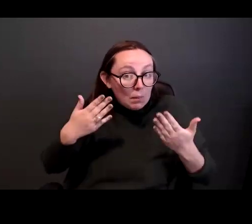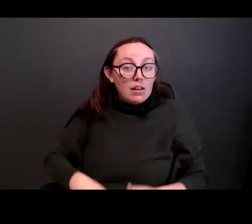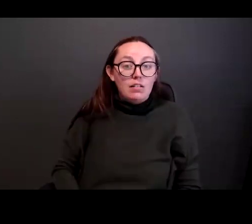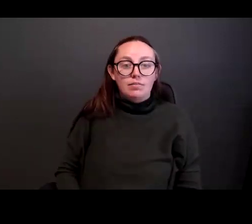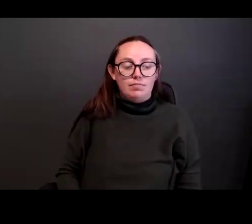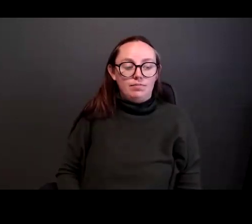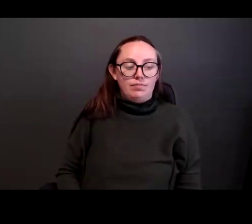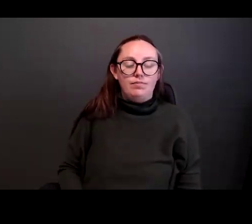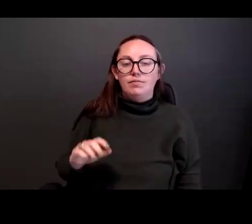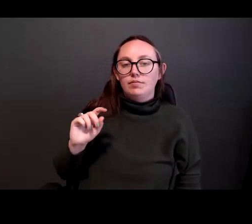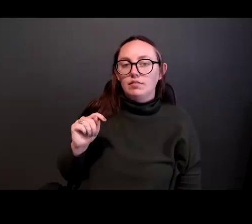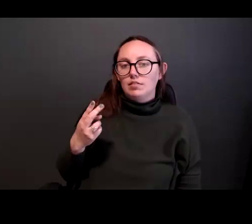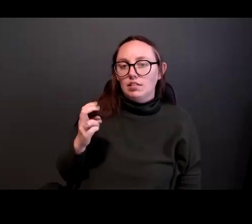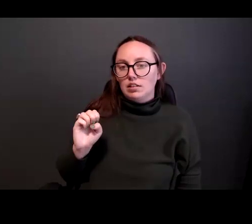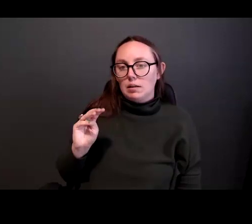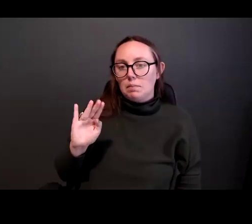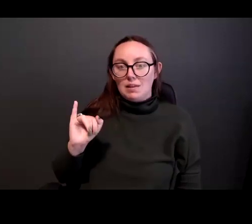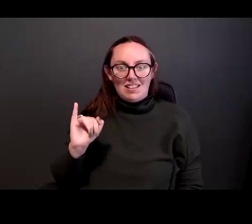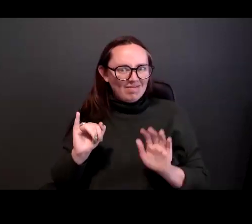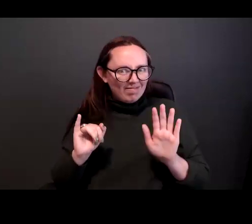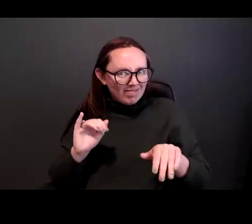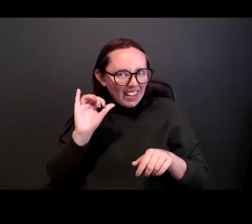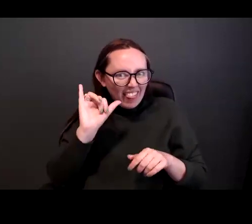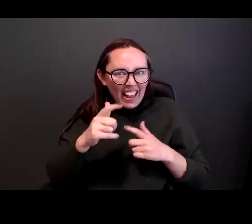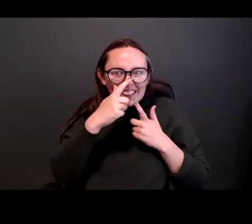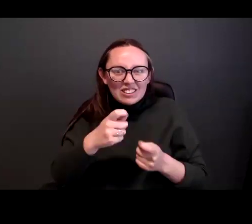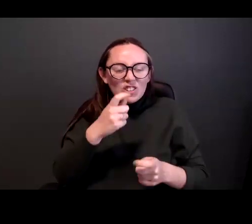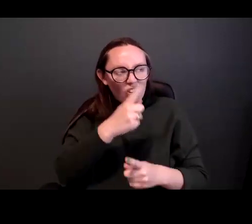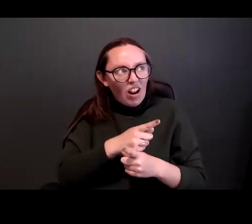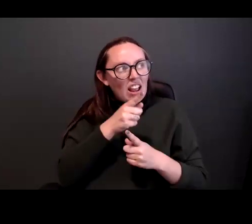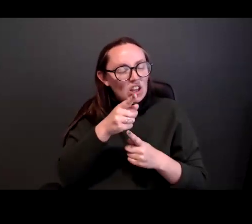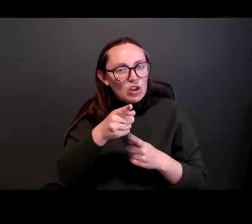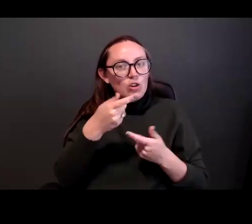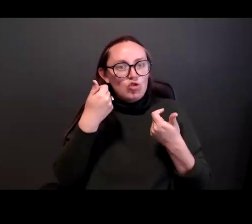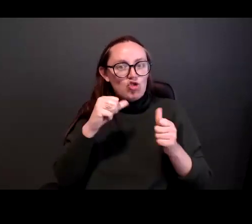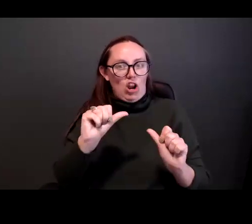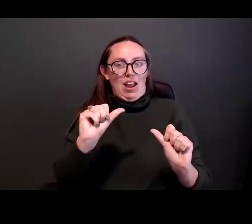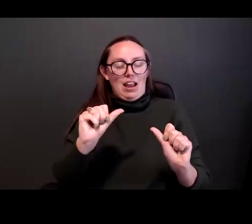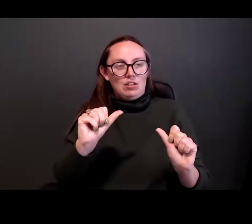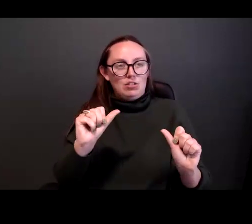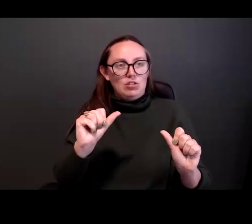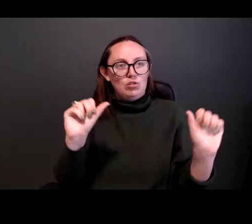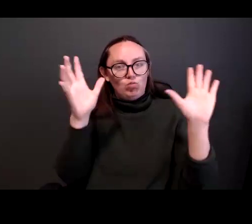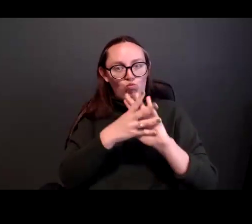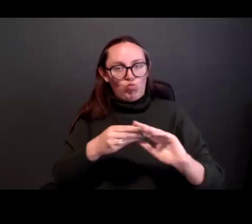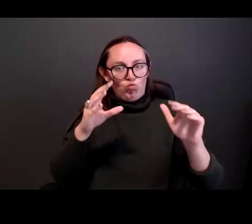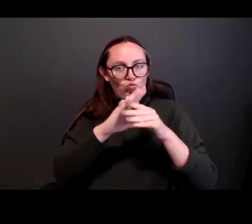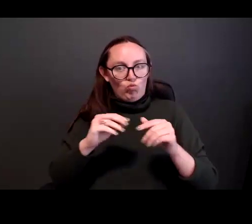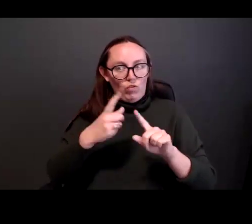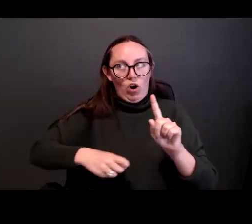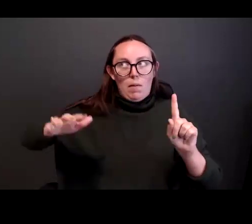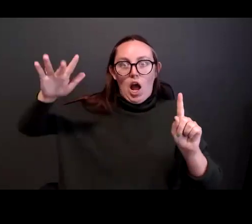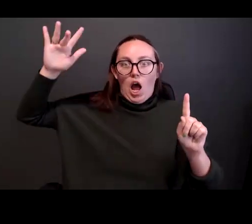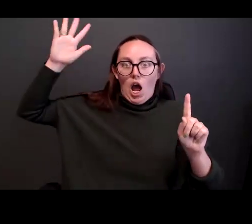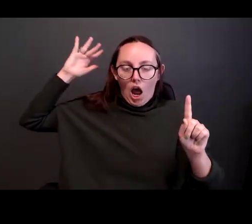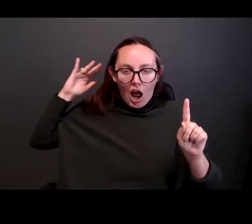time long past. How do you capture the sounds of something so long ago? You know, none of us was around in the 1920s,